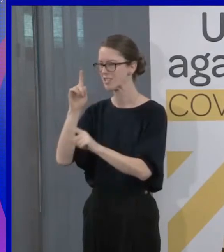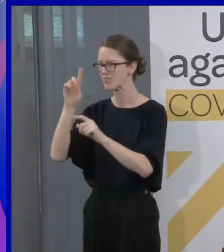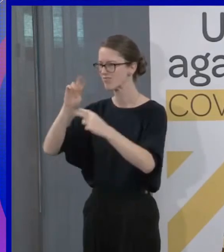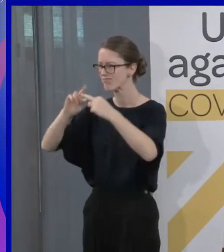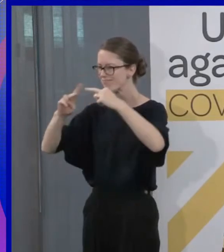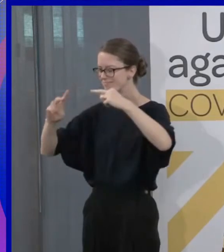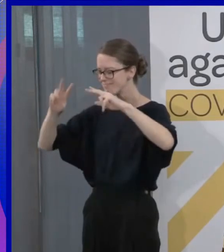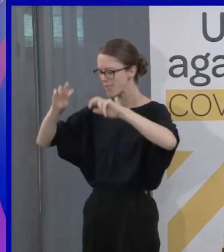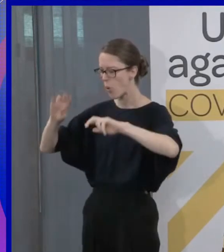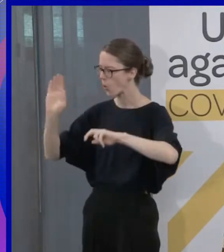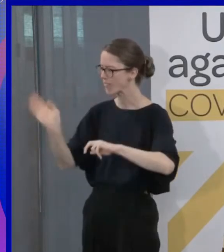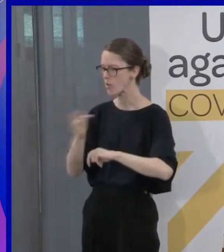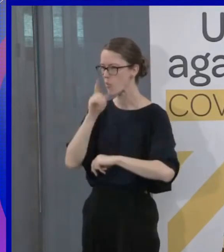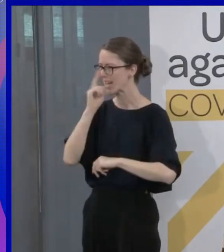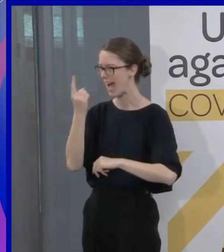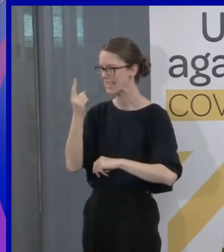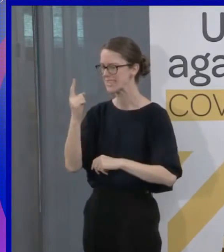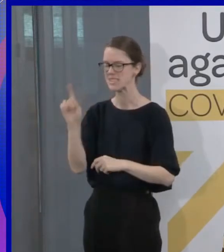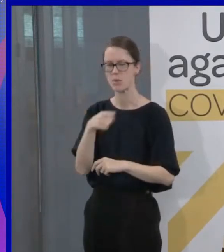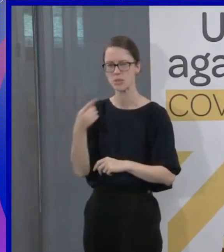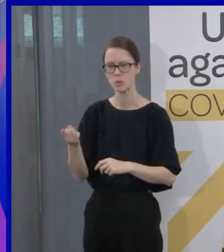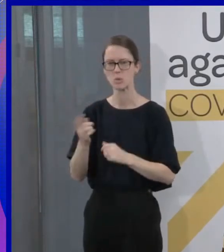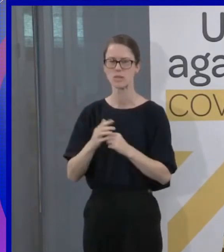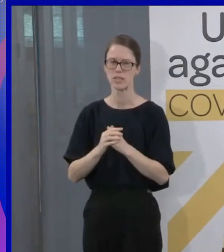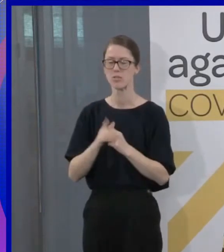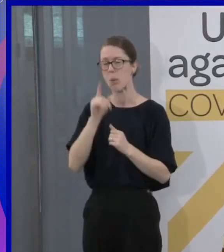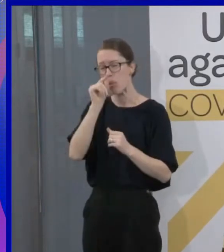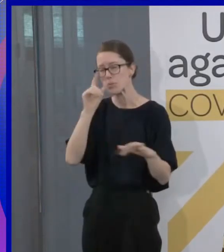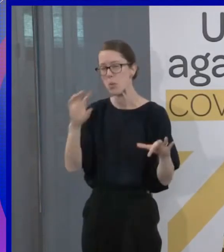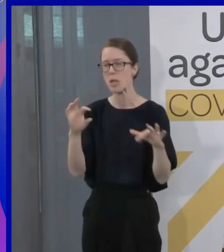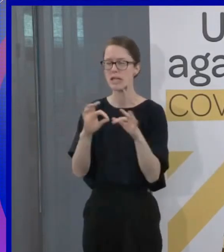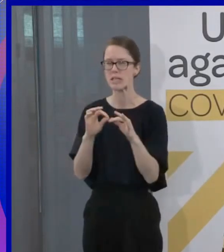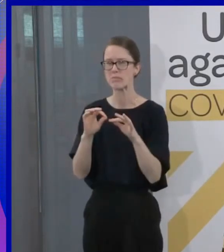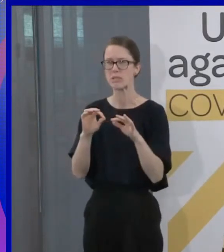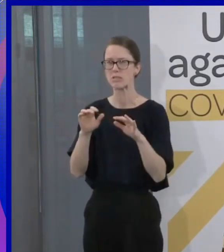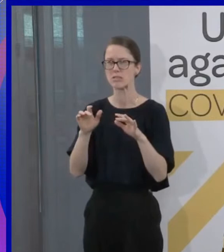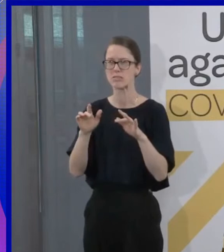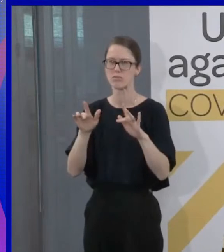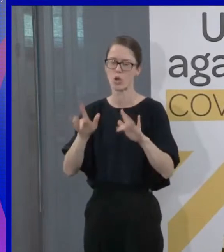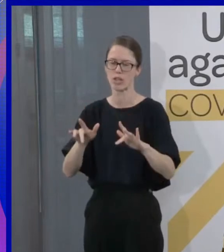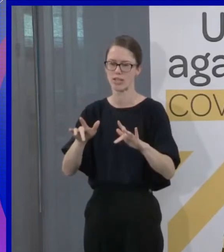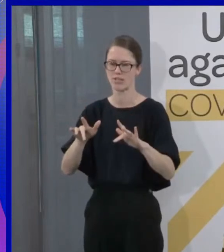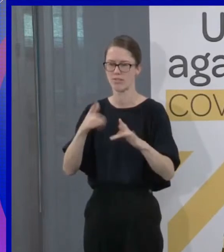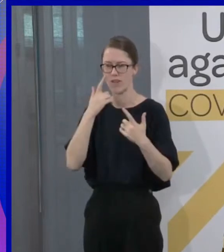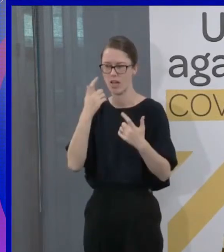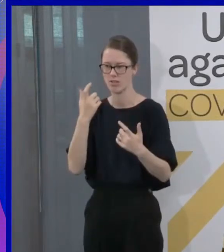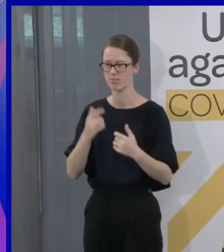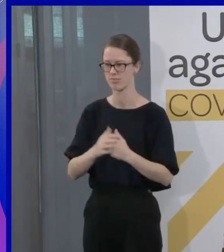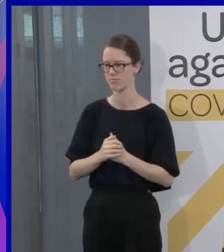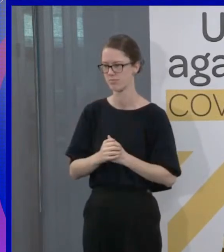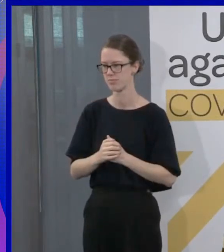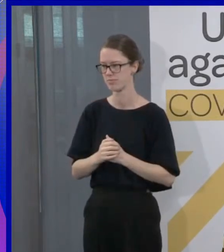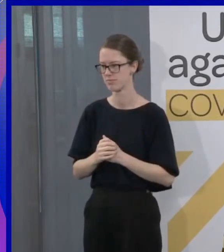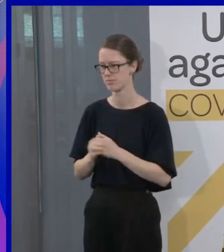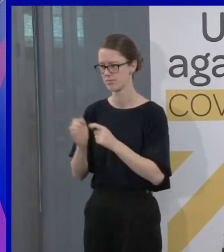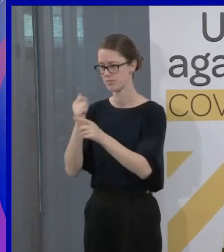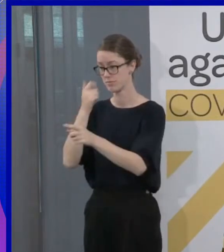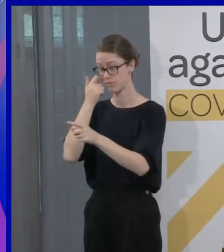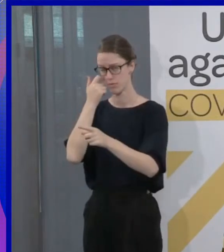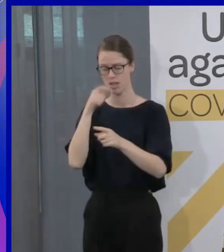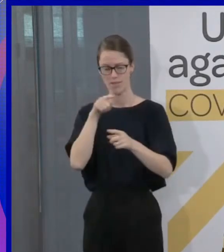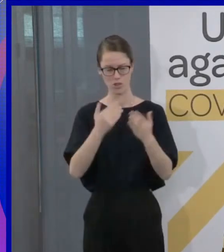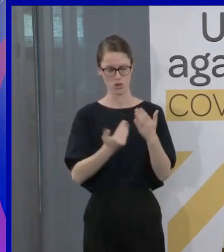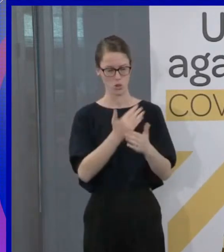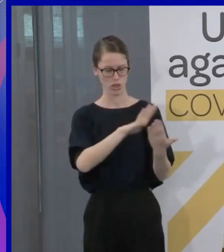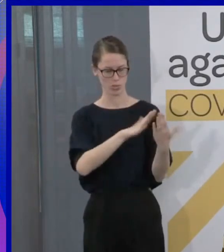So it doesn't rule that out, that there is a link, but at the moment we haven't been able to rule that in. And the earliest onset of symptoms in this new sort